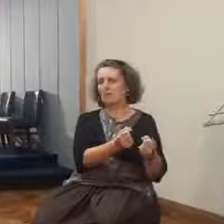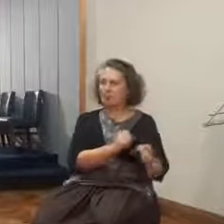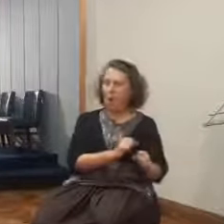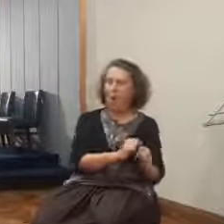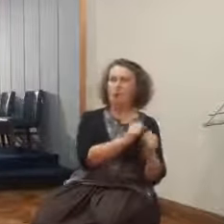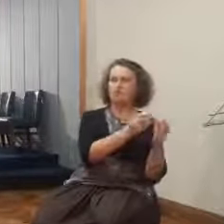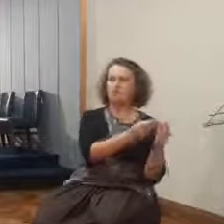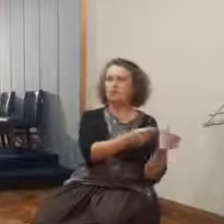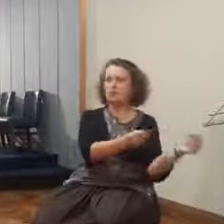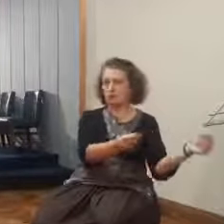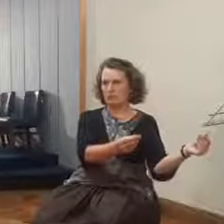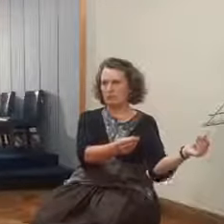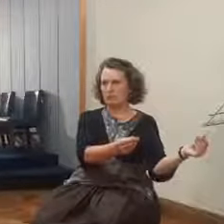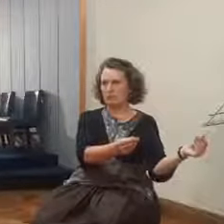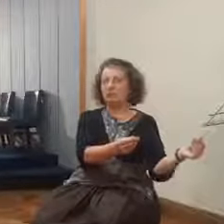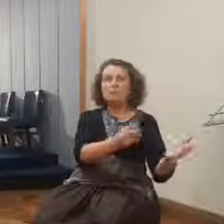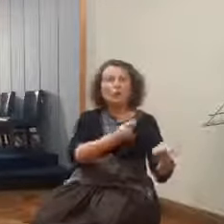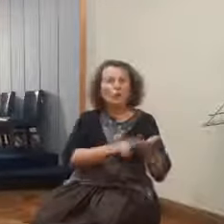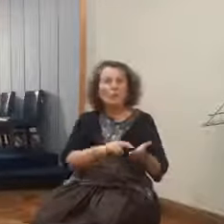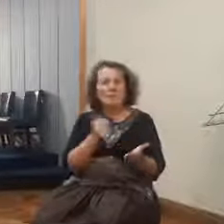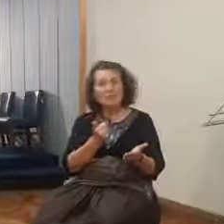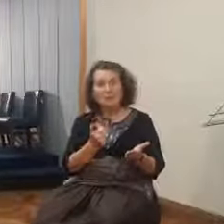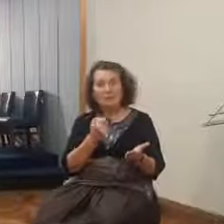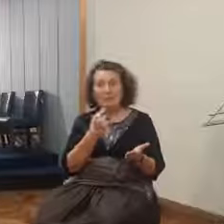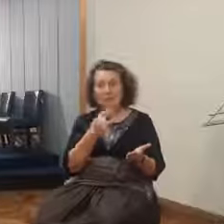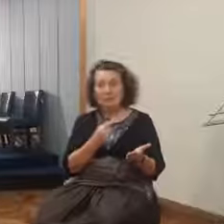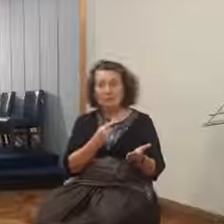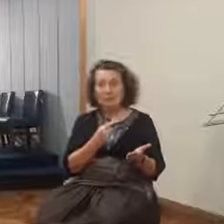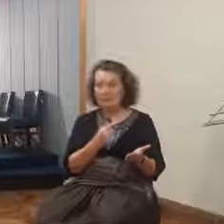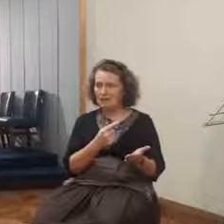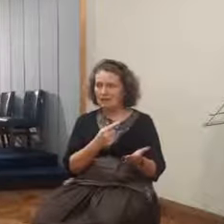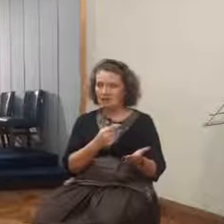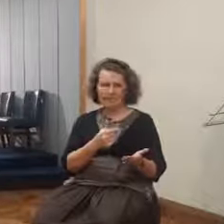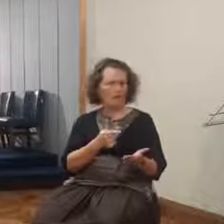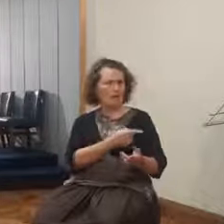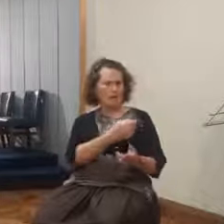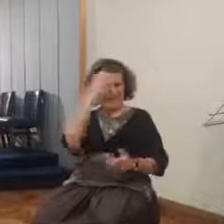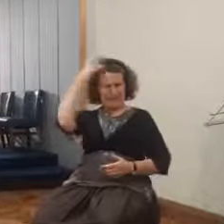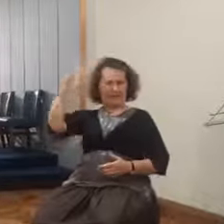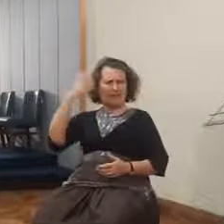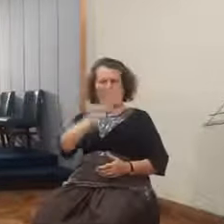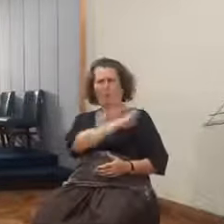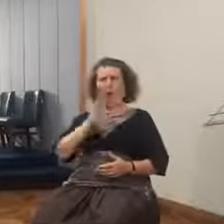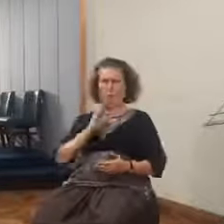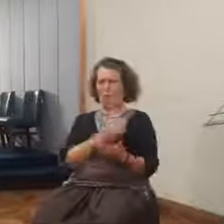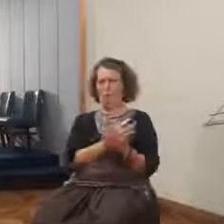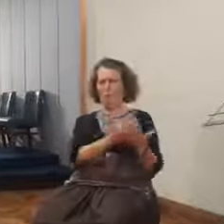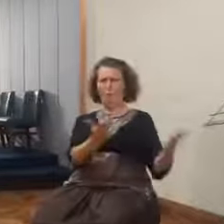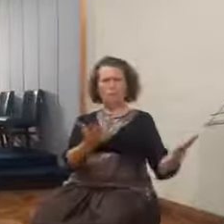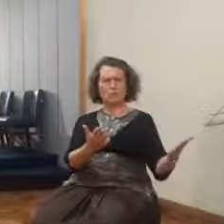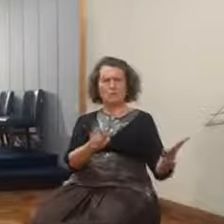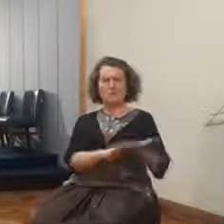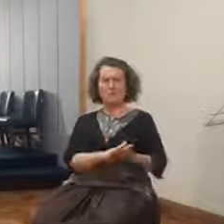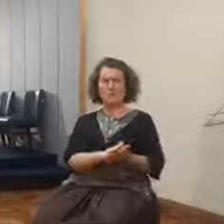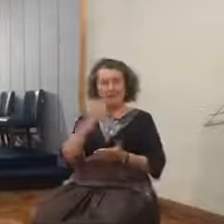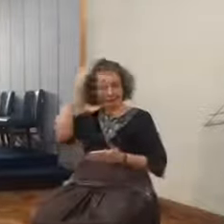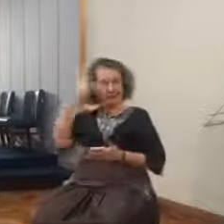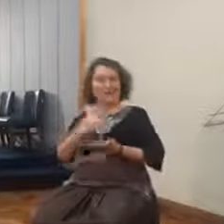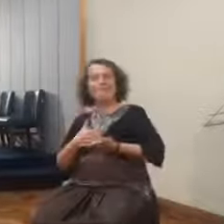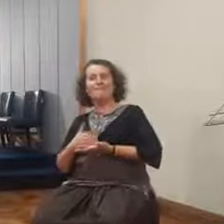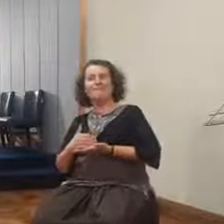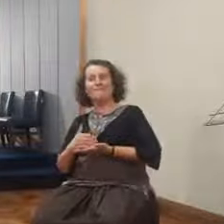Verse 16, there is no king saved by the multitude of a host. No king, however great his army, is